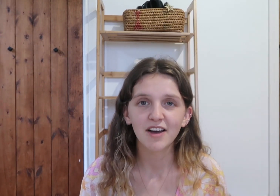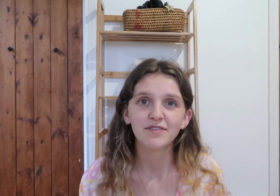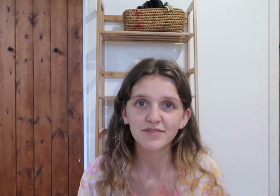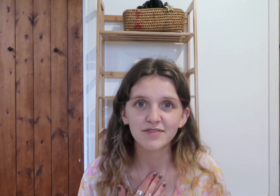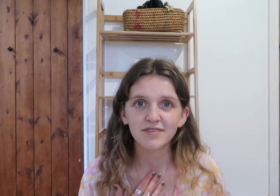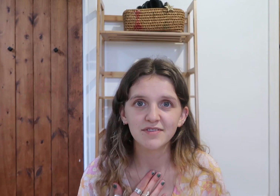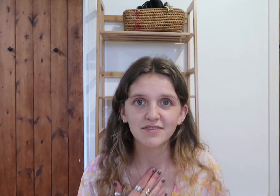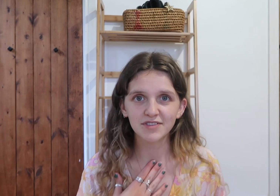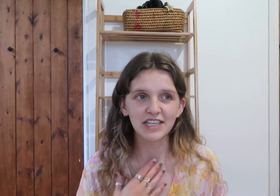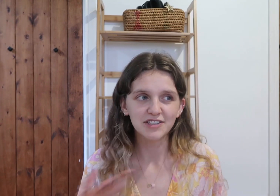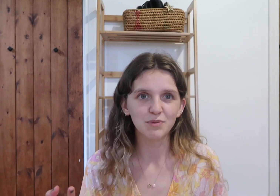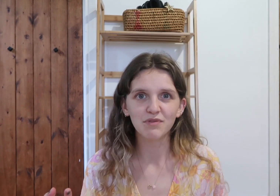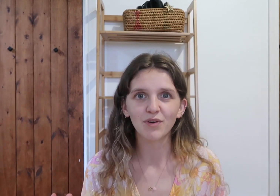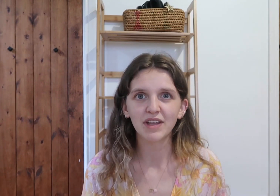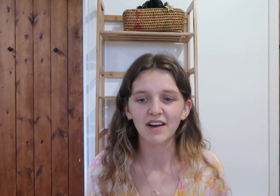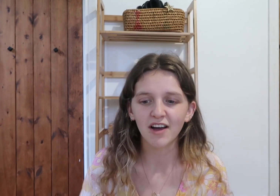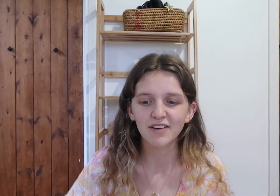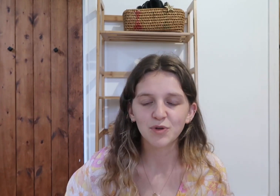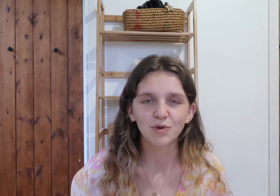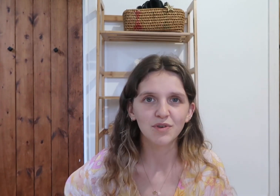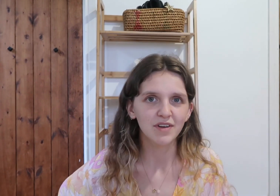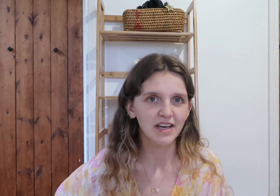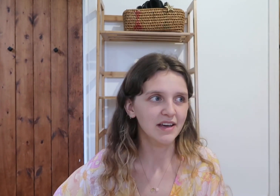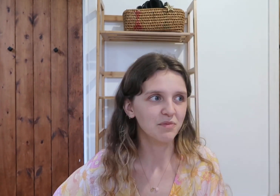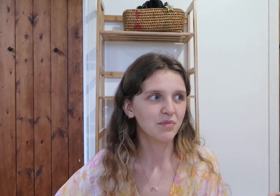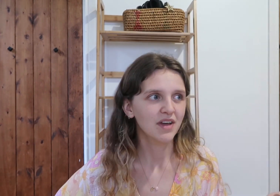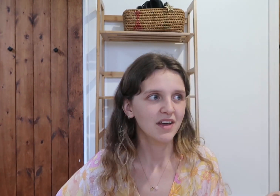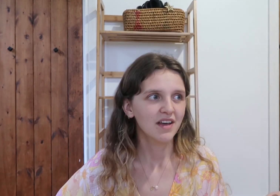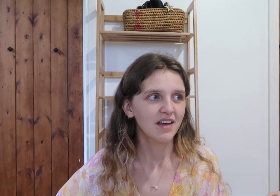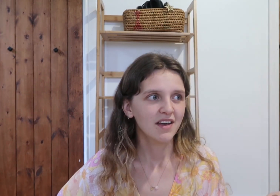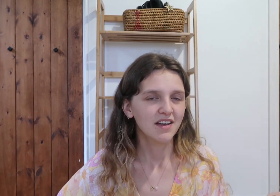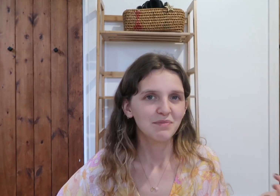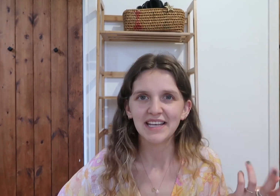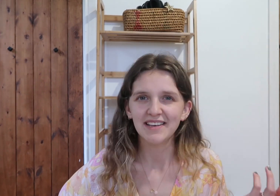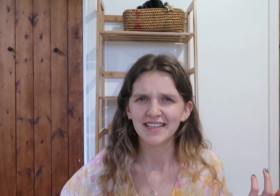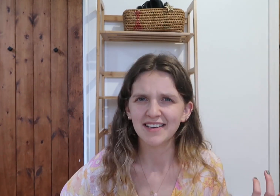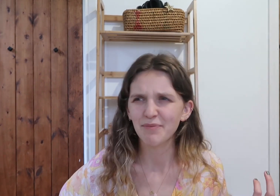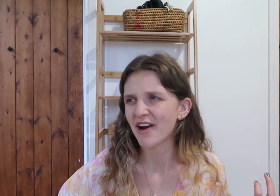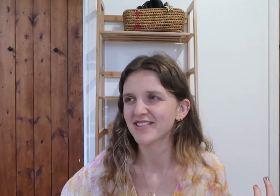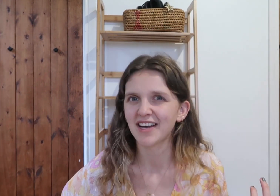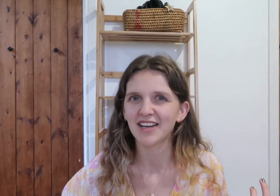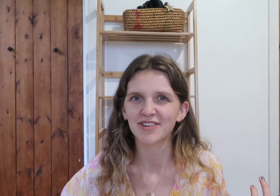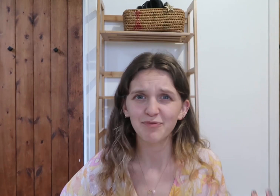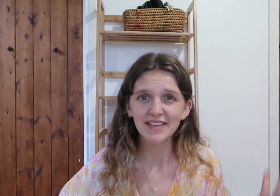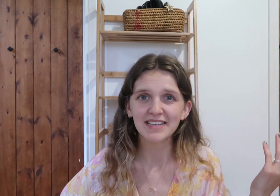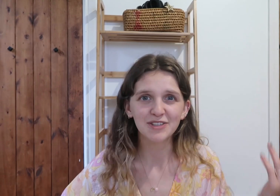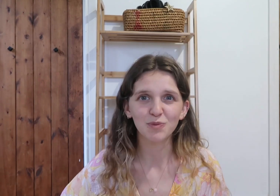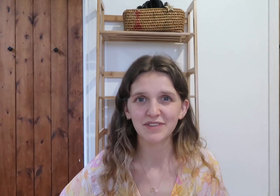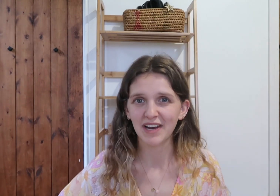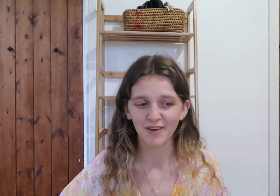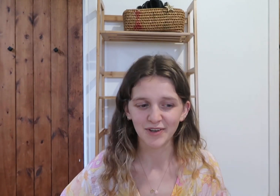I've teaching them the wrong thing. Like I've taught him please in American Sign Language. I've basically taught him a different